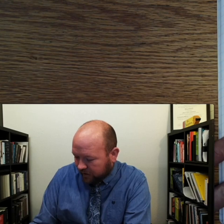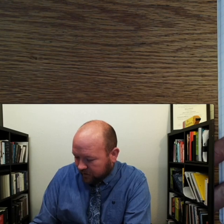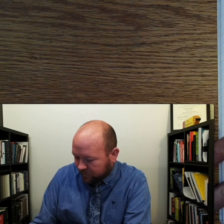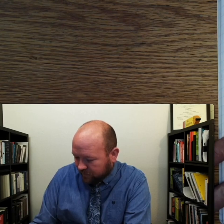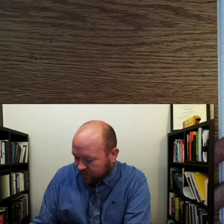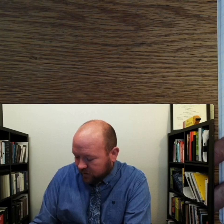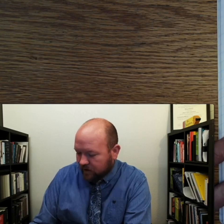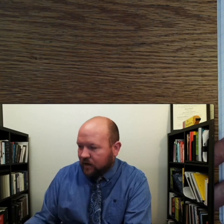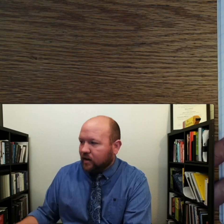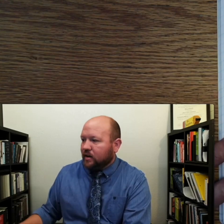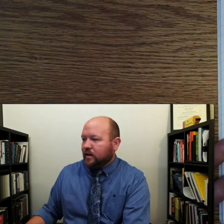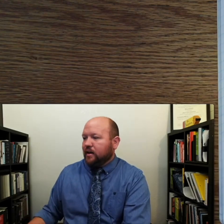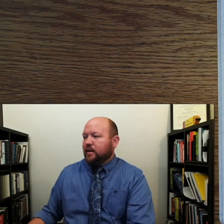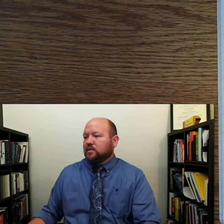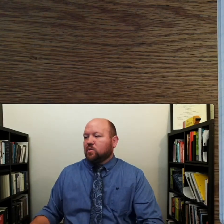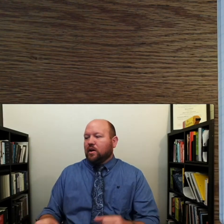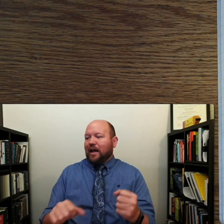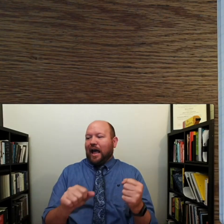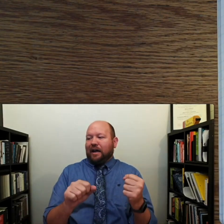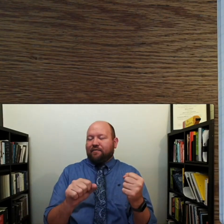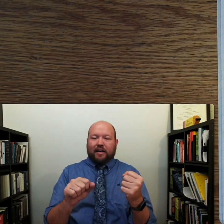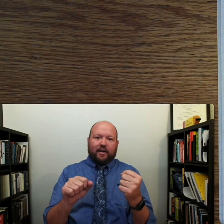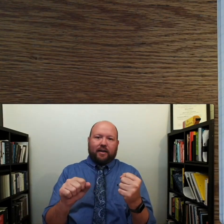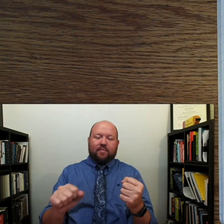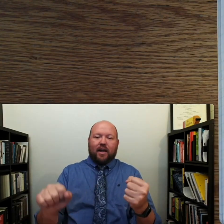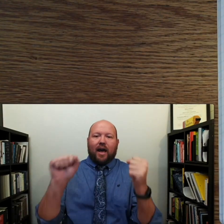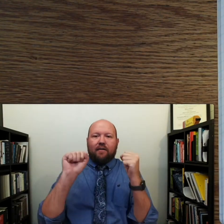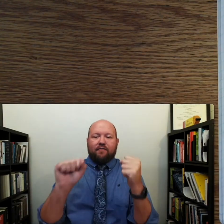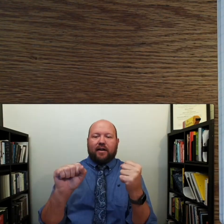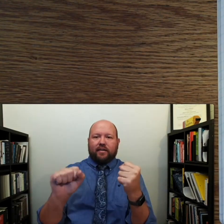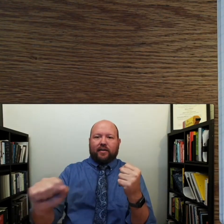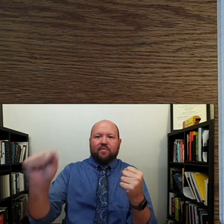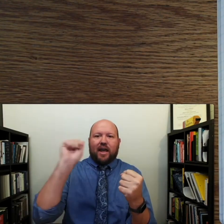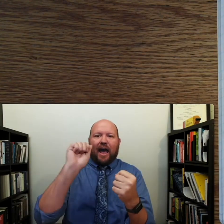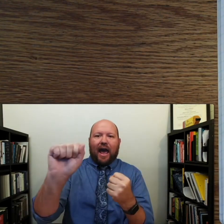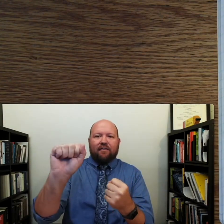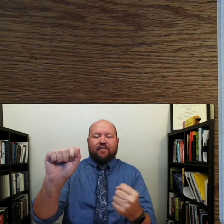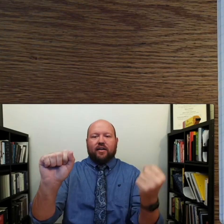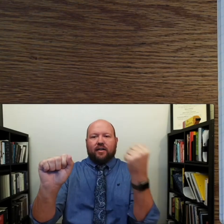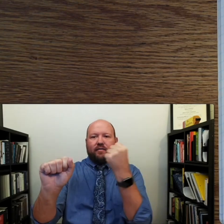Affected. Next word, affecting. Affecting.